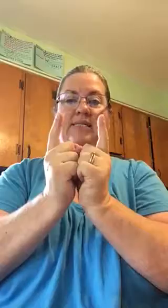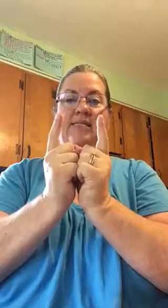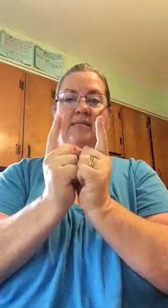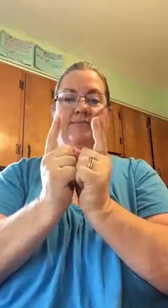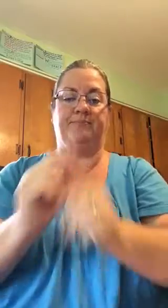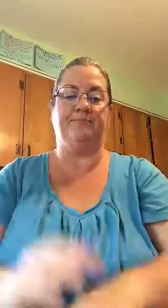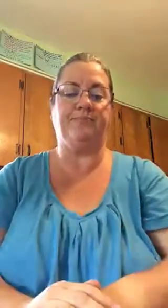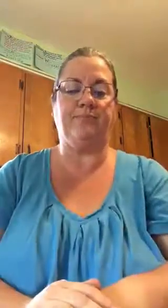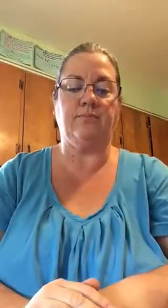Meet.